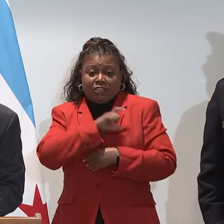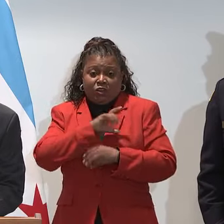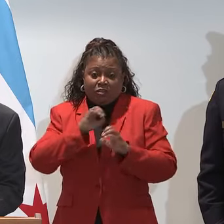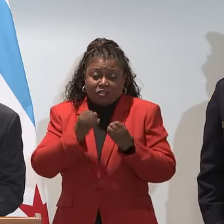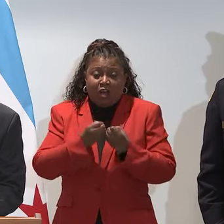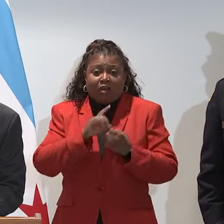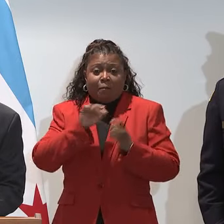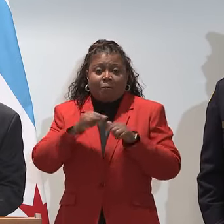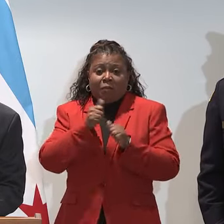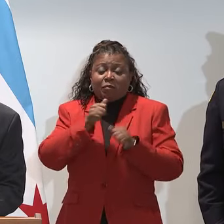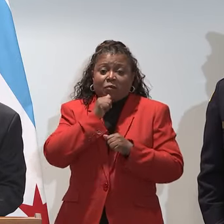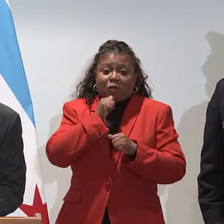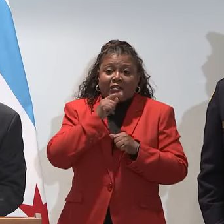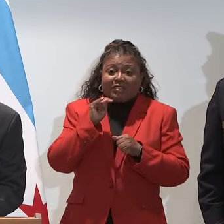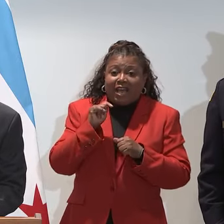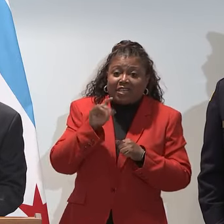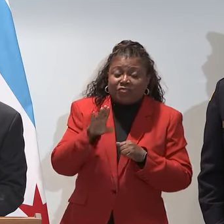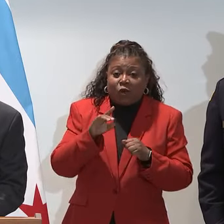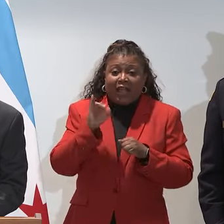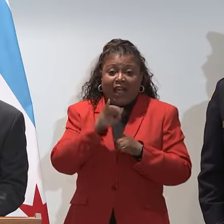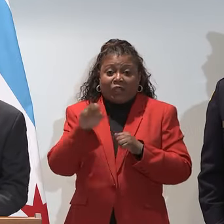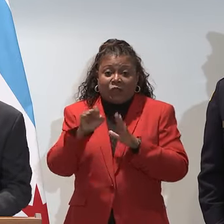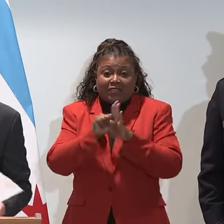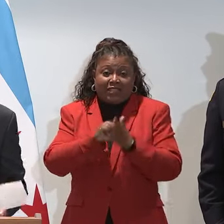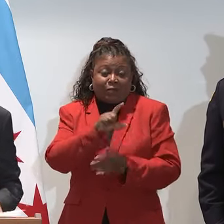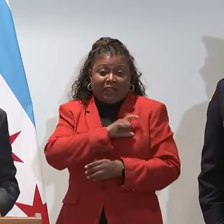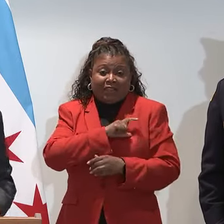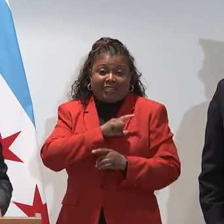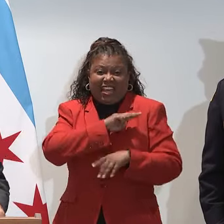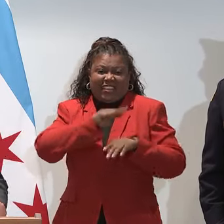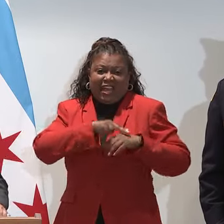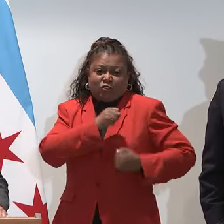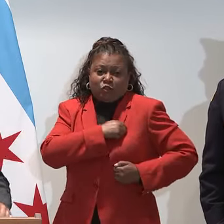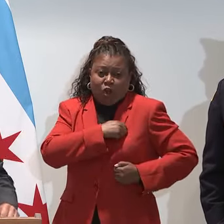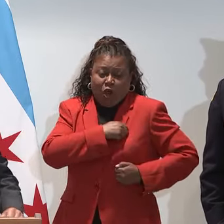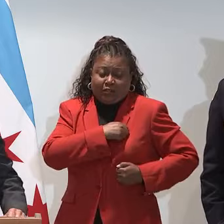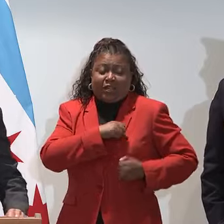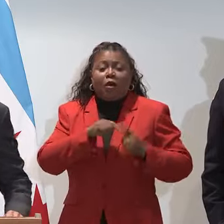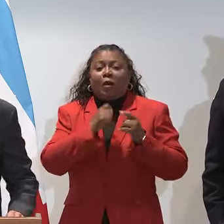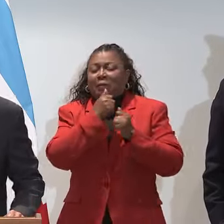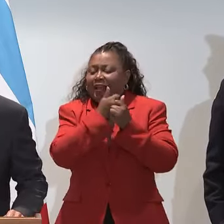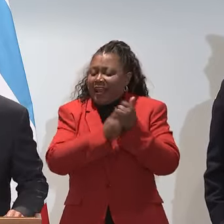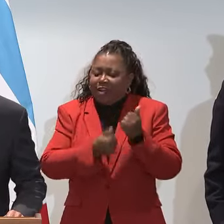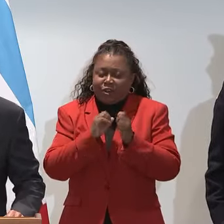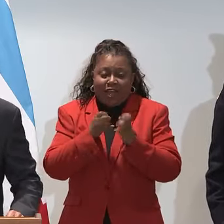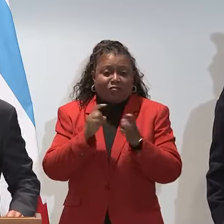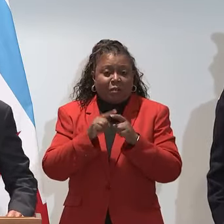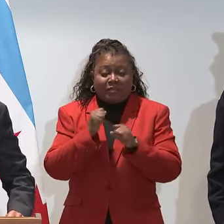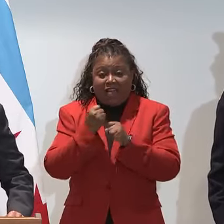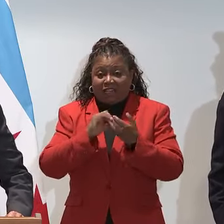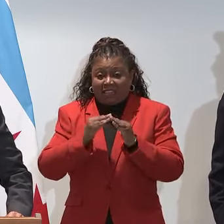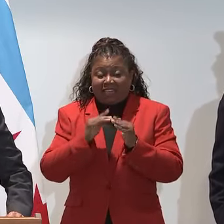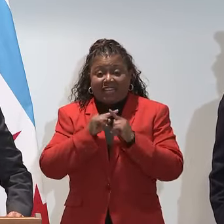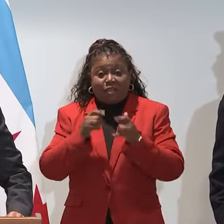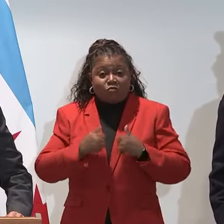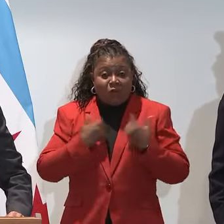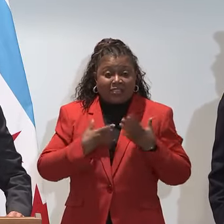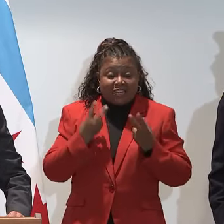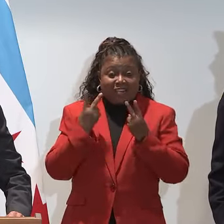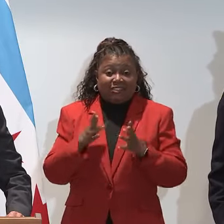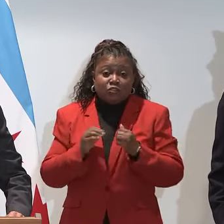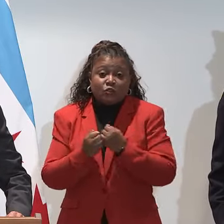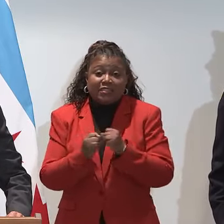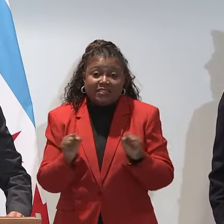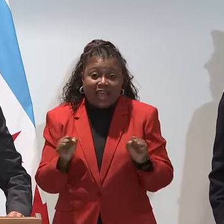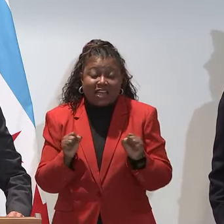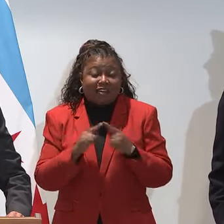Office, Public-Private Task Force, Illinois State Police, and National Guard. We'll make every effort on behalf of the city to keep residents and visitors